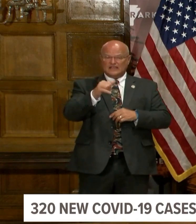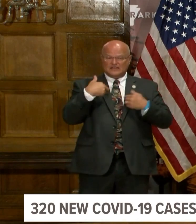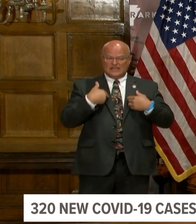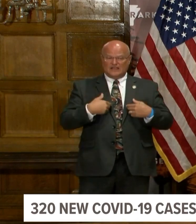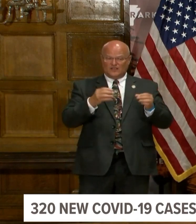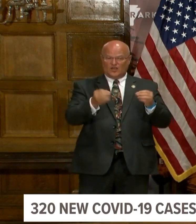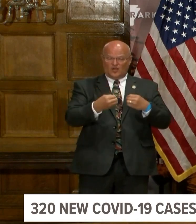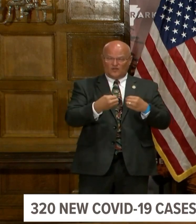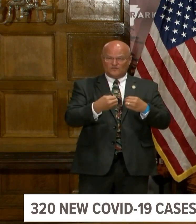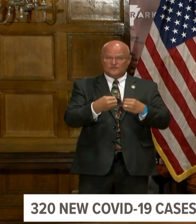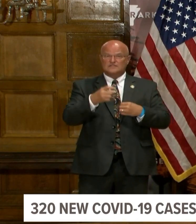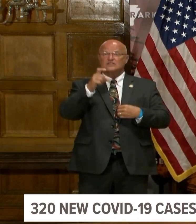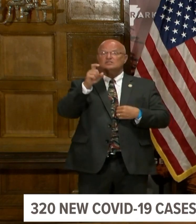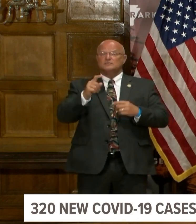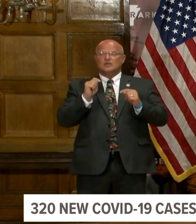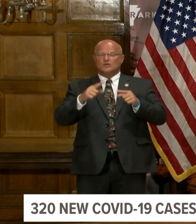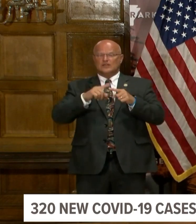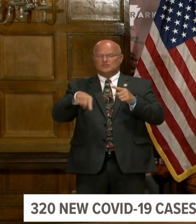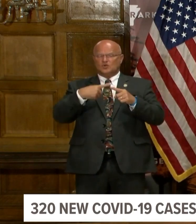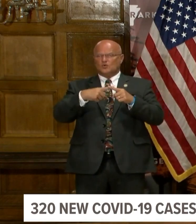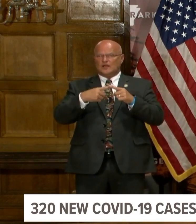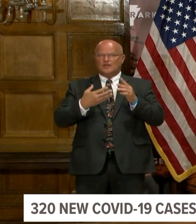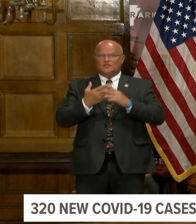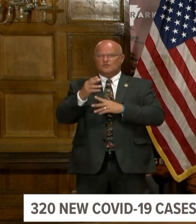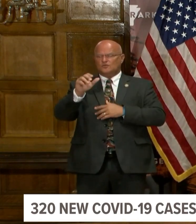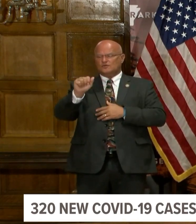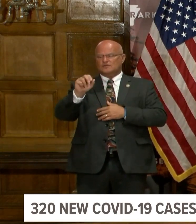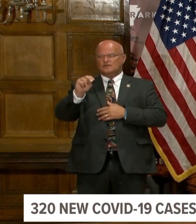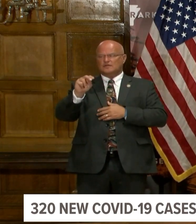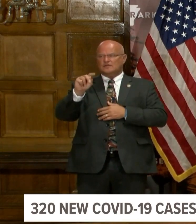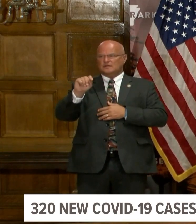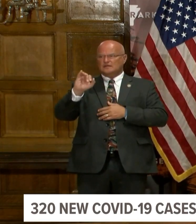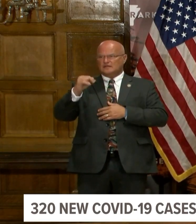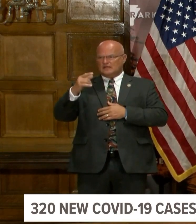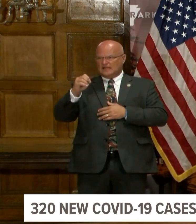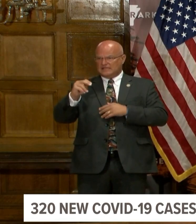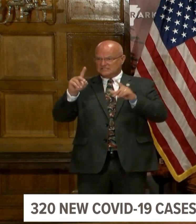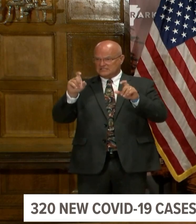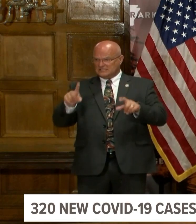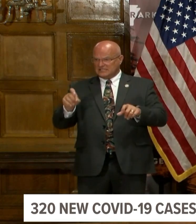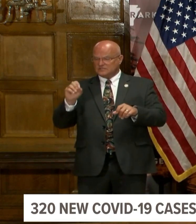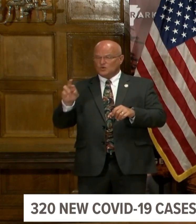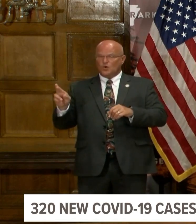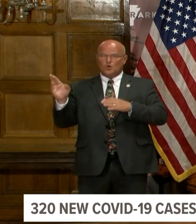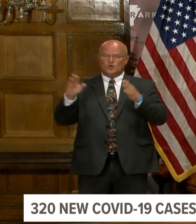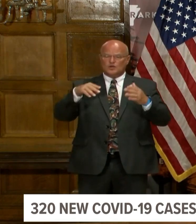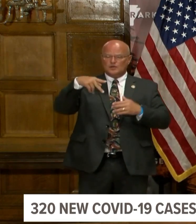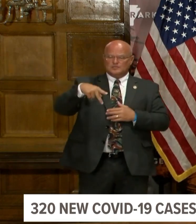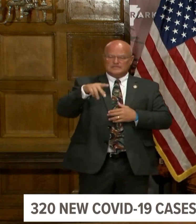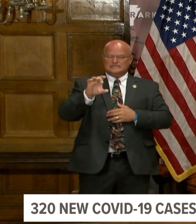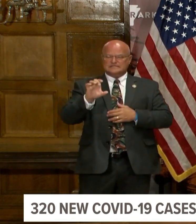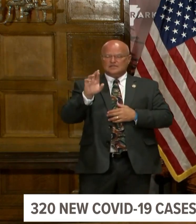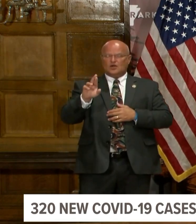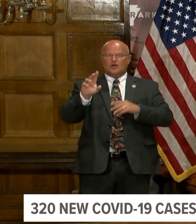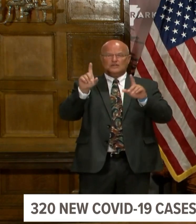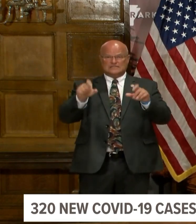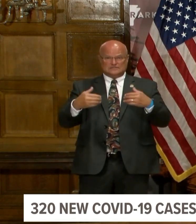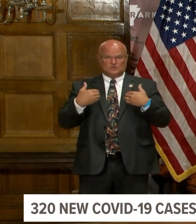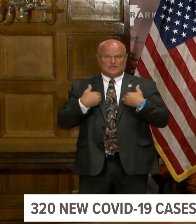offices, it should be a quick turnaround, either through an antigen test or through a PCR test that will